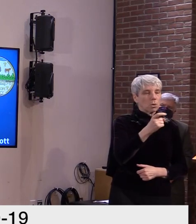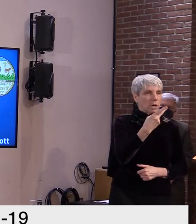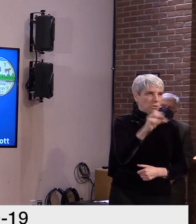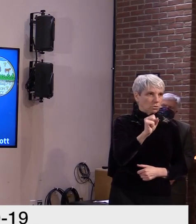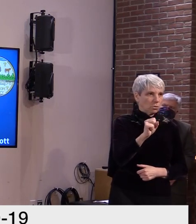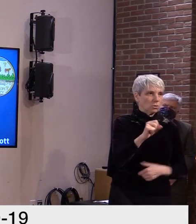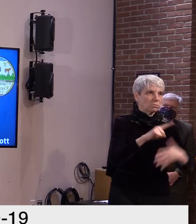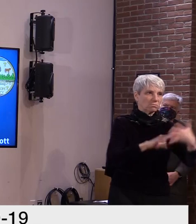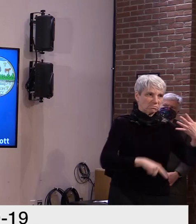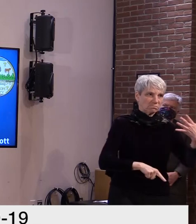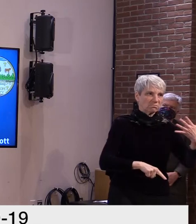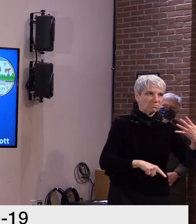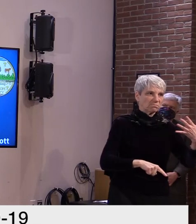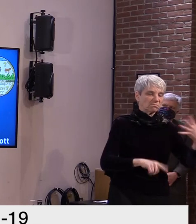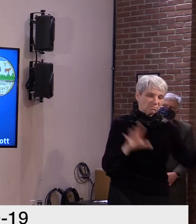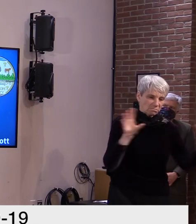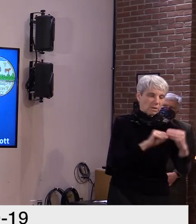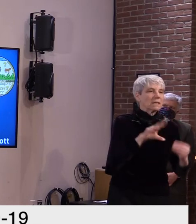School.